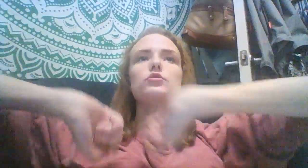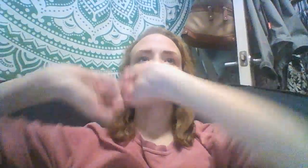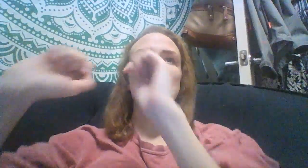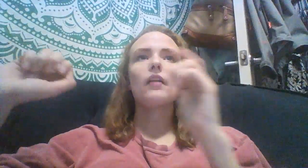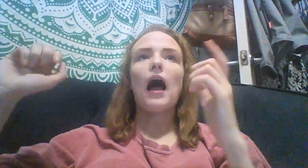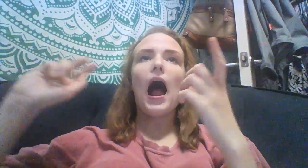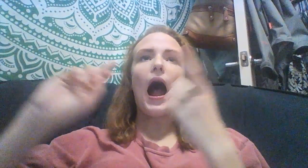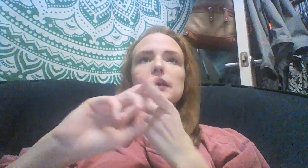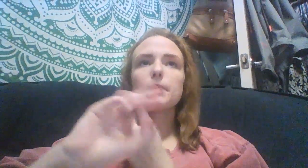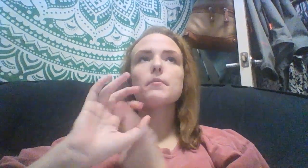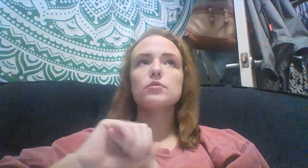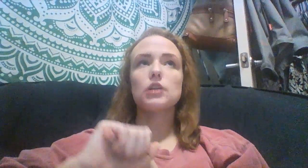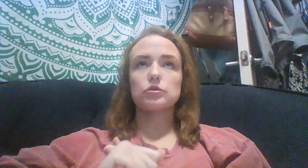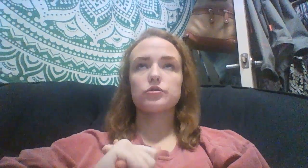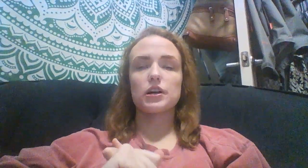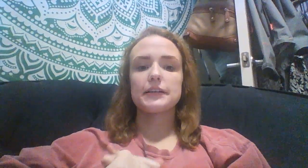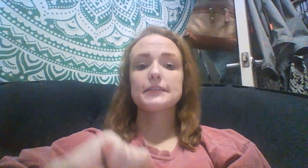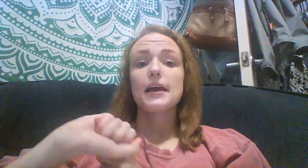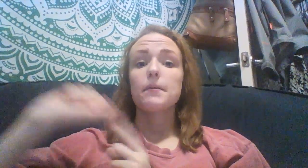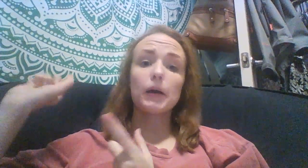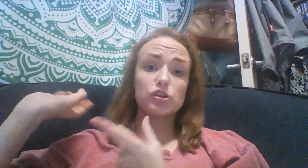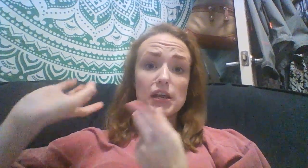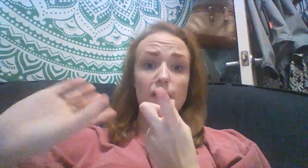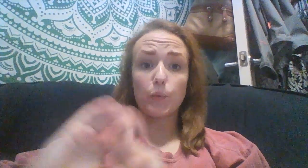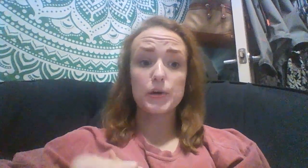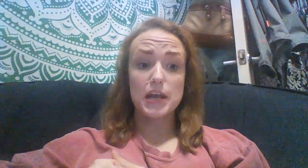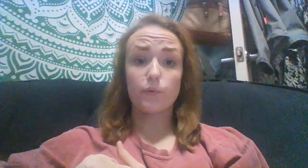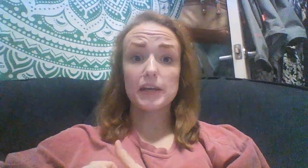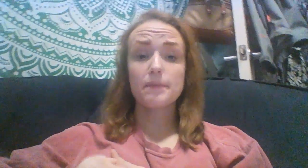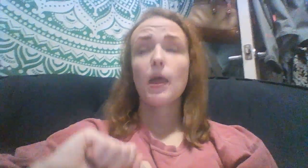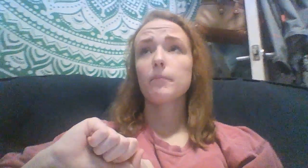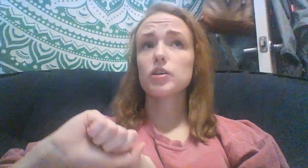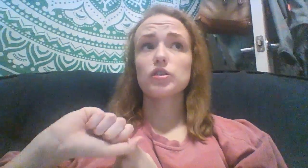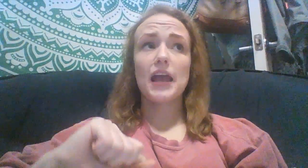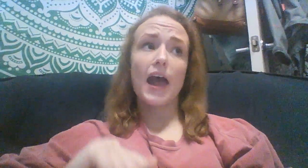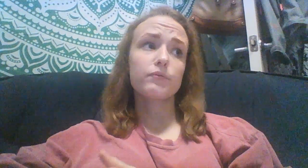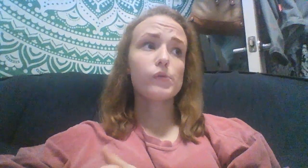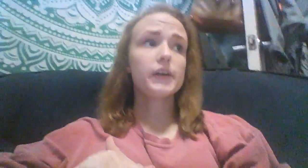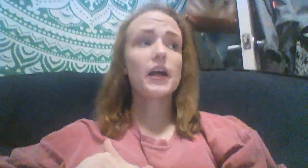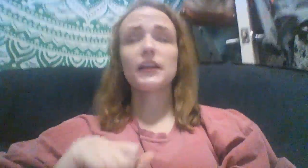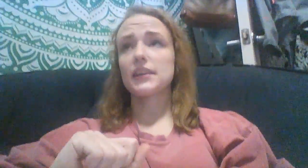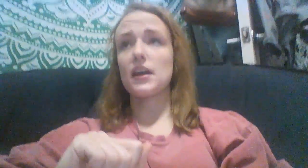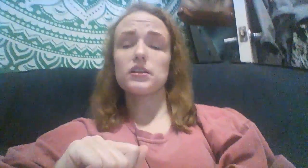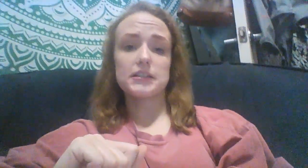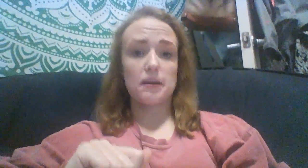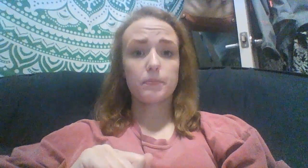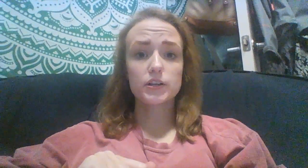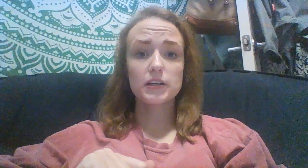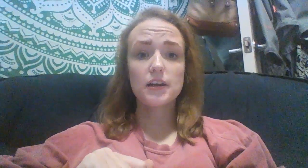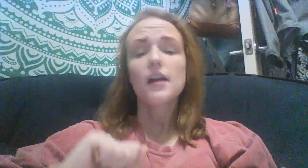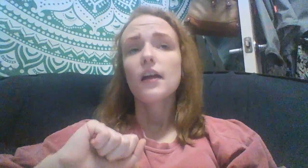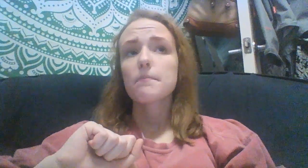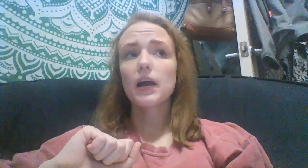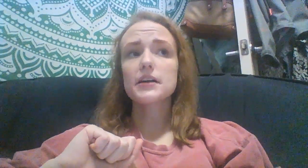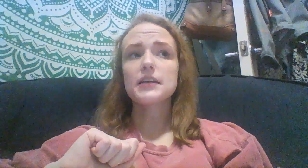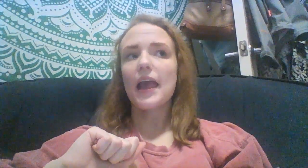social justice by treating everyone equally, by treating everyone like they are the same person, because in